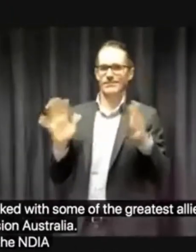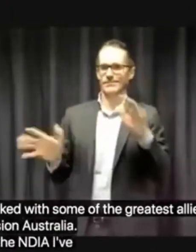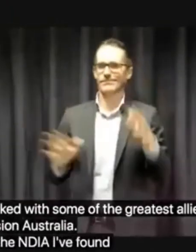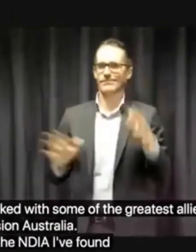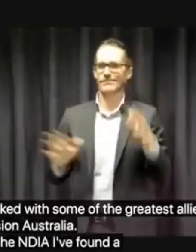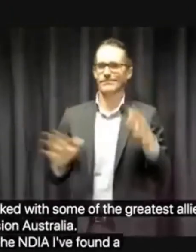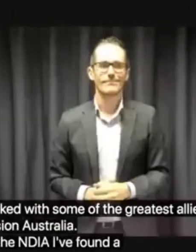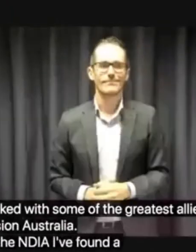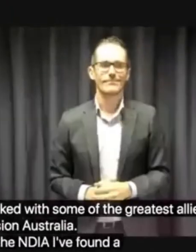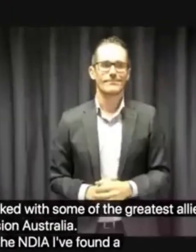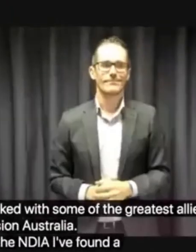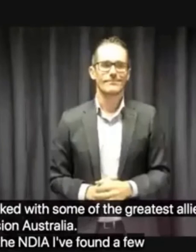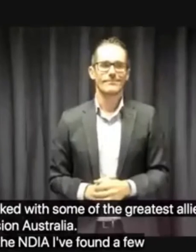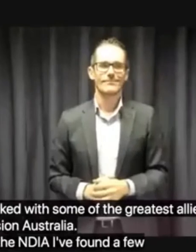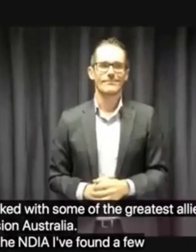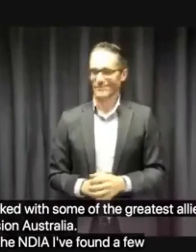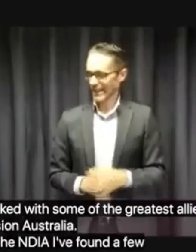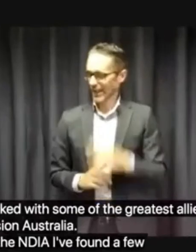know their place.